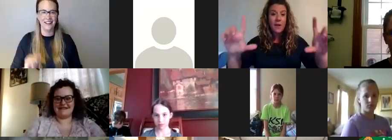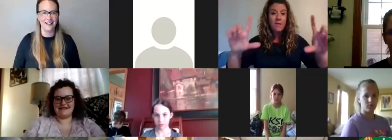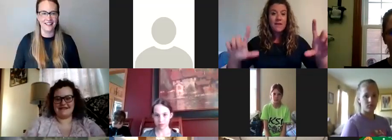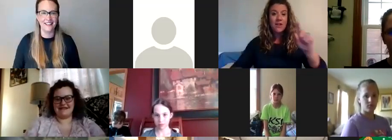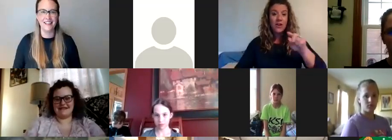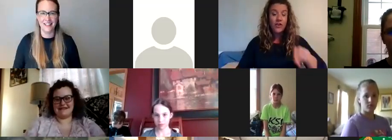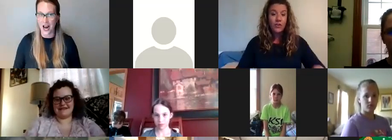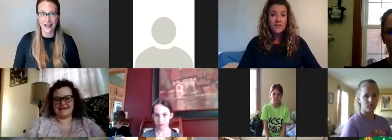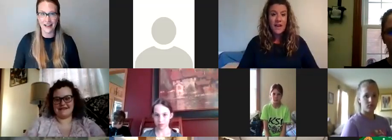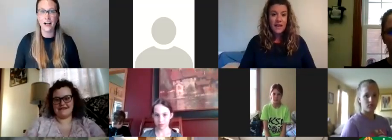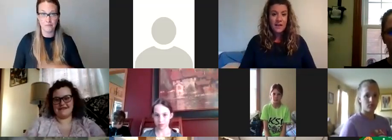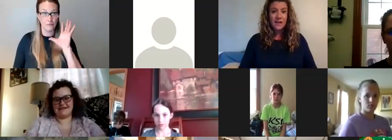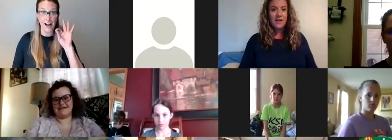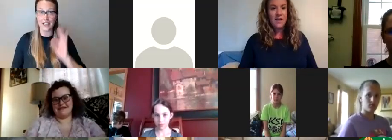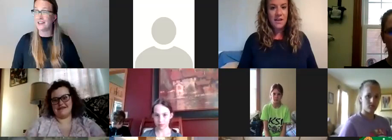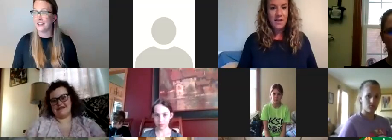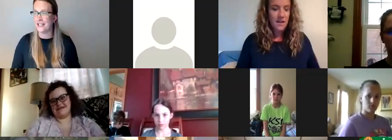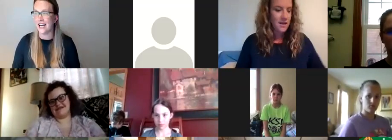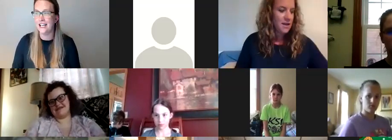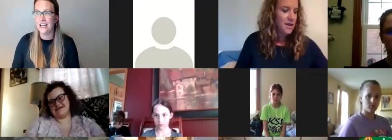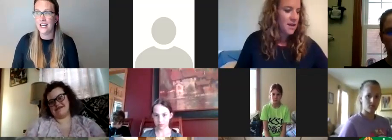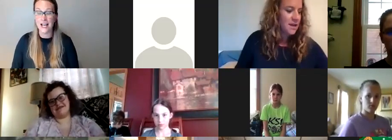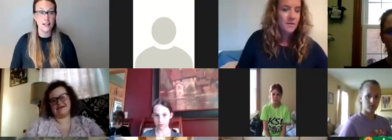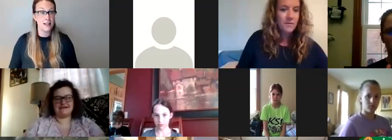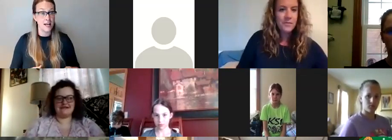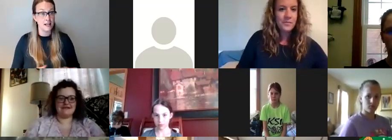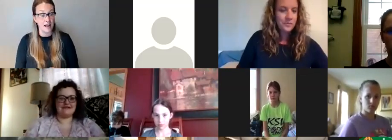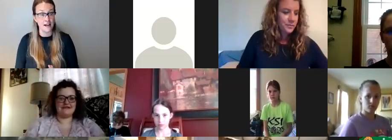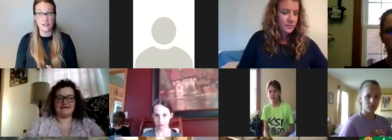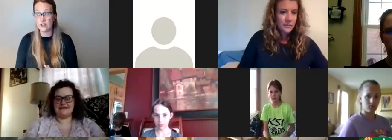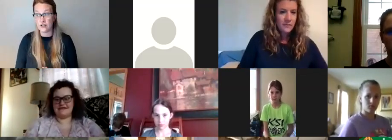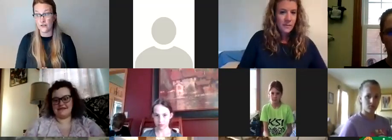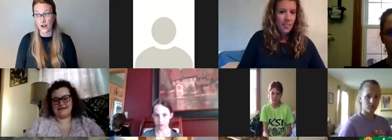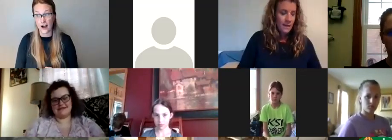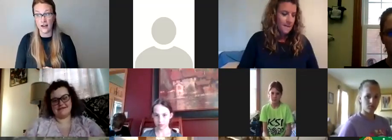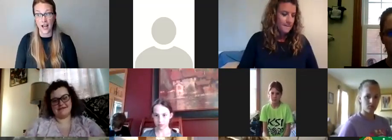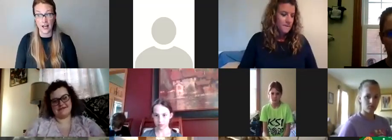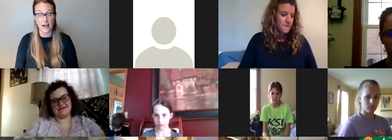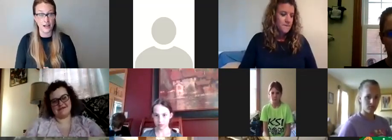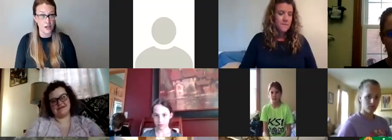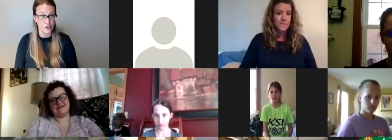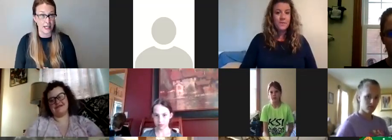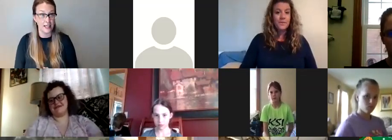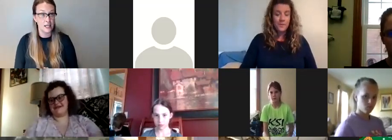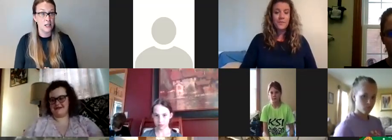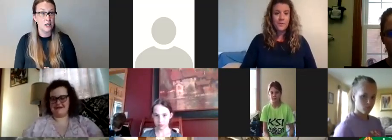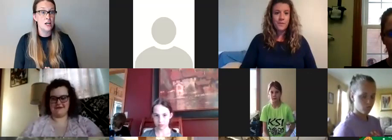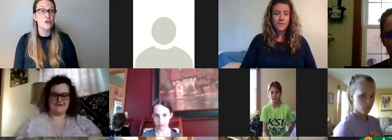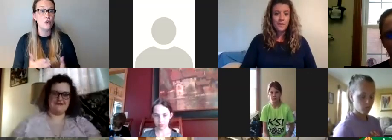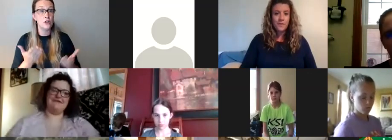be easier if you do the signing. Fine, I'll do it. Yeah. And the next sign is to serve God and my country. So we're